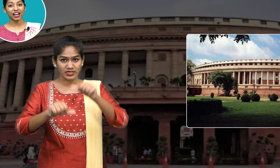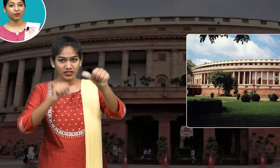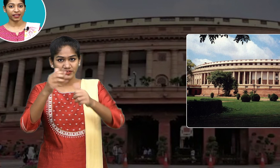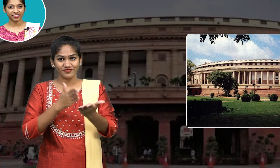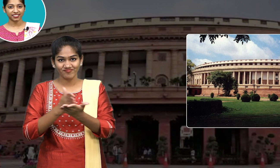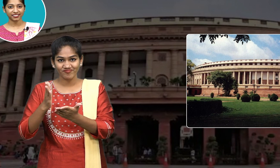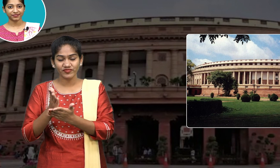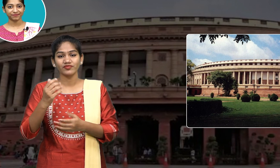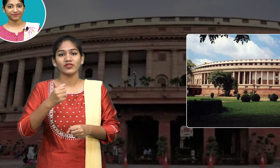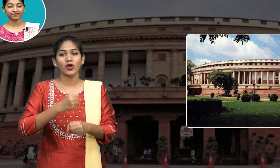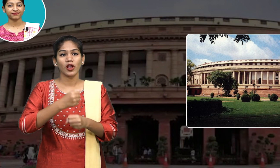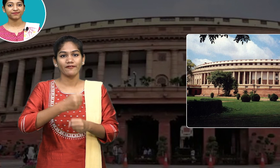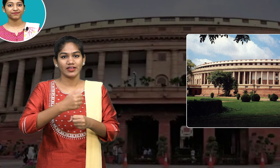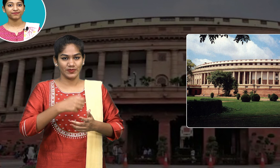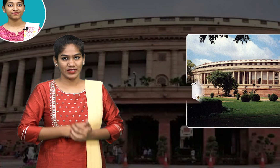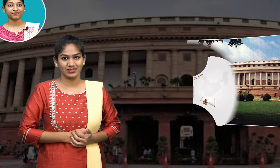of government.